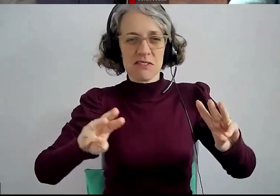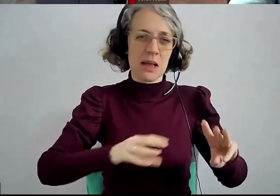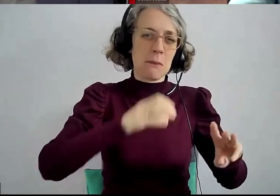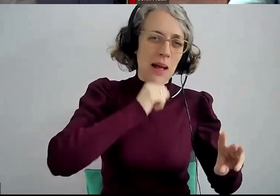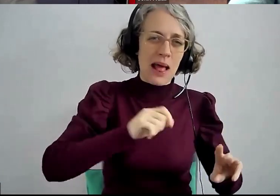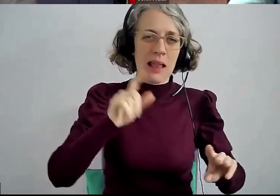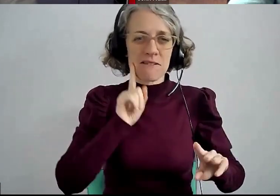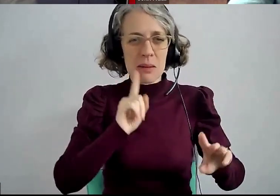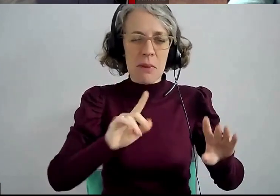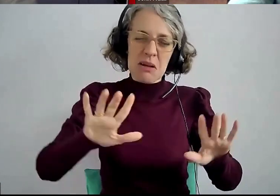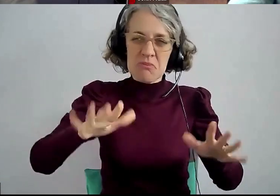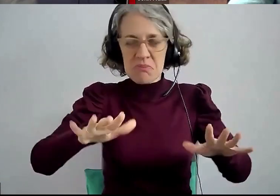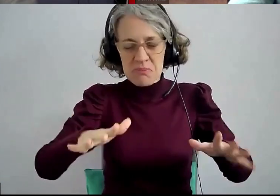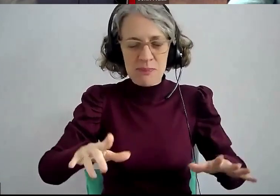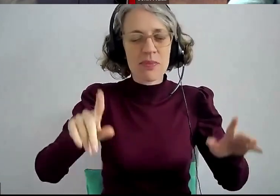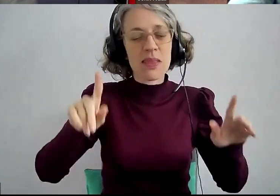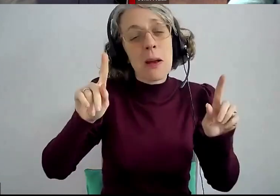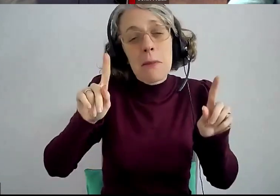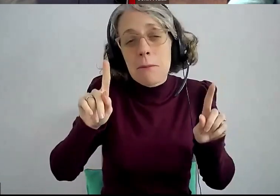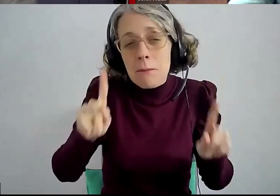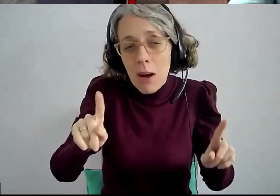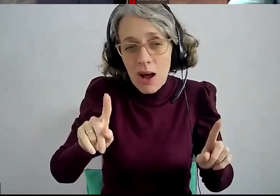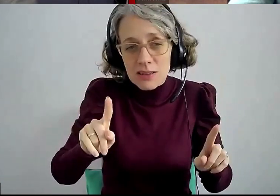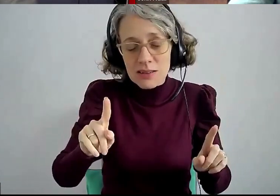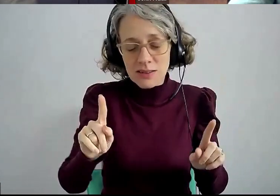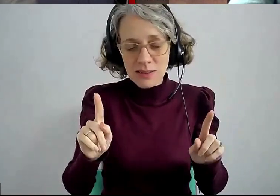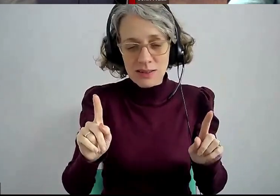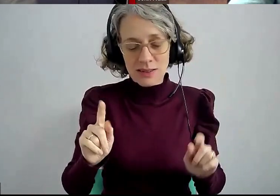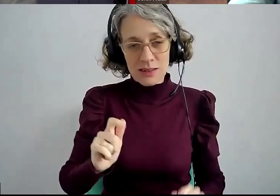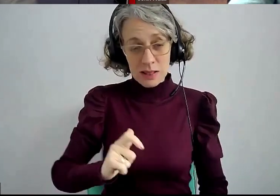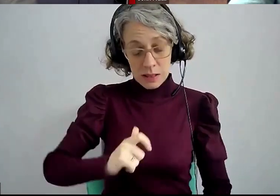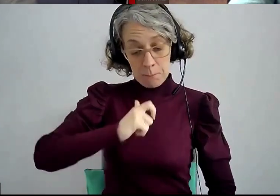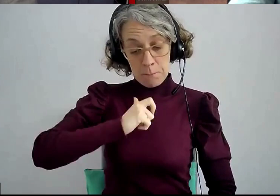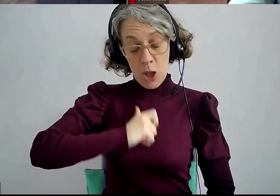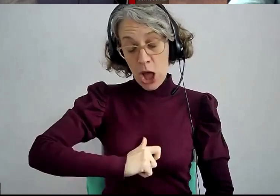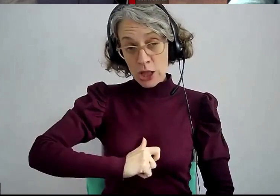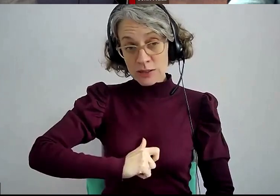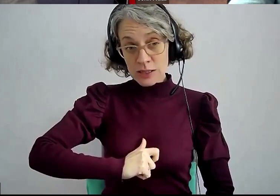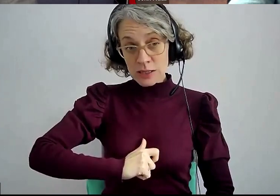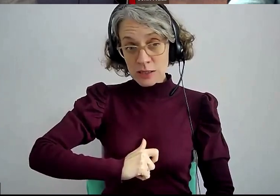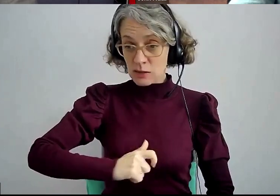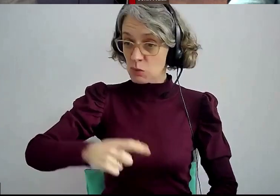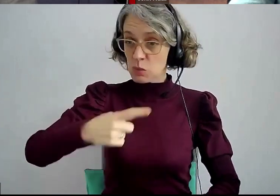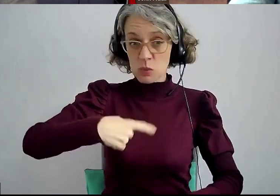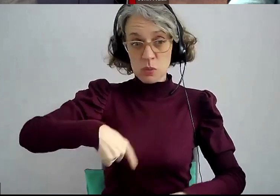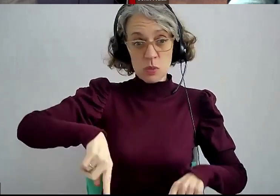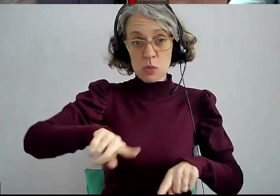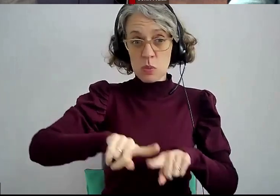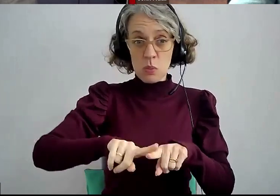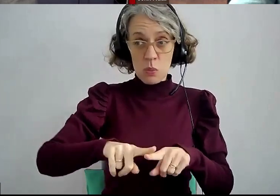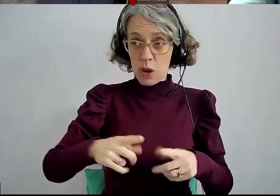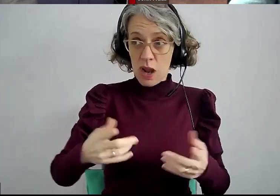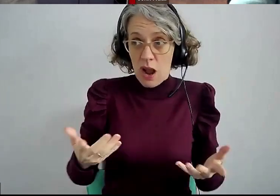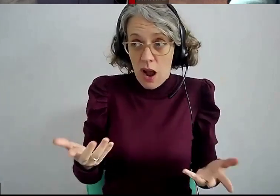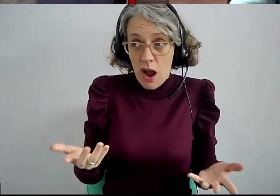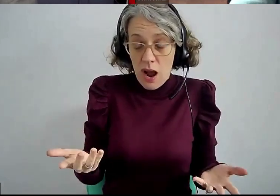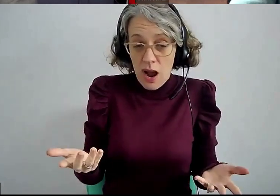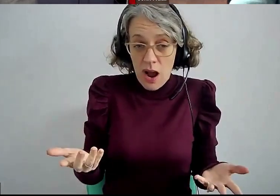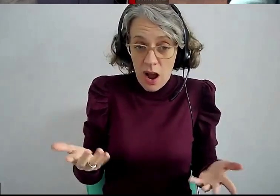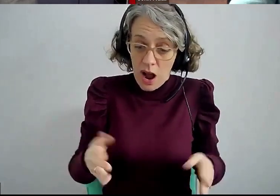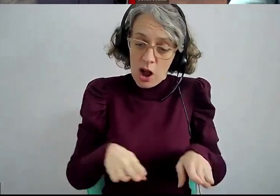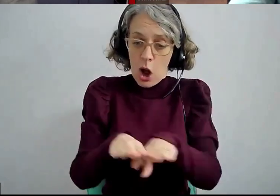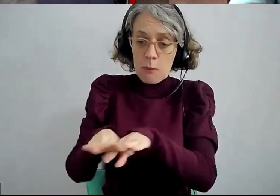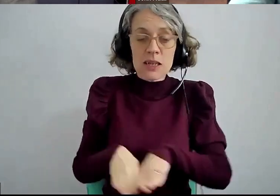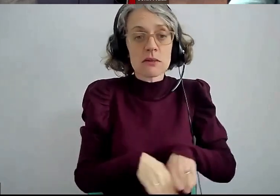population. But when it comes to persons, we're all alike. We are